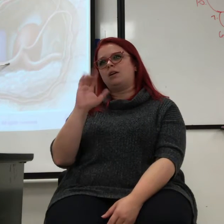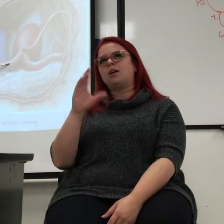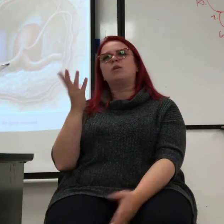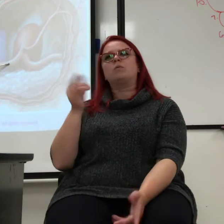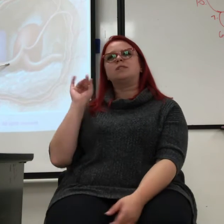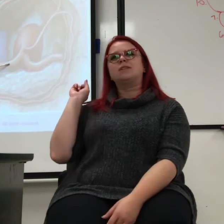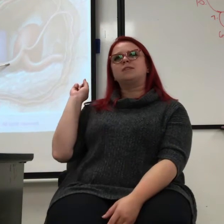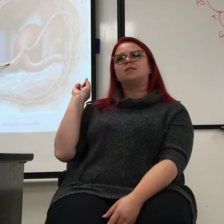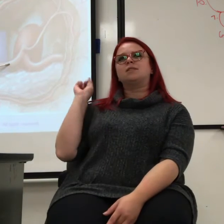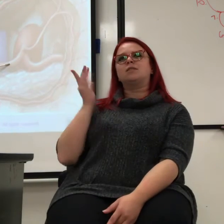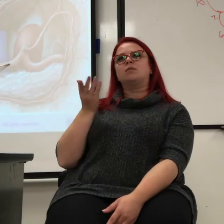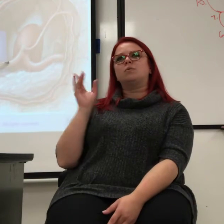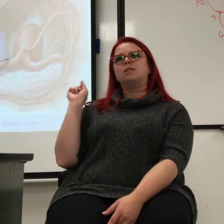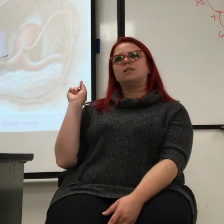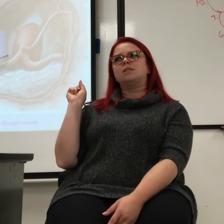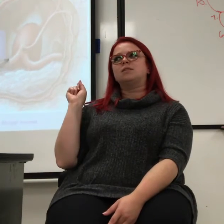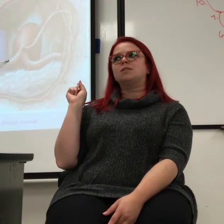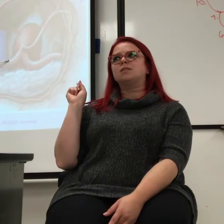one?